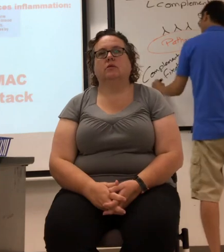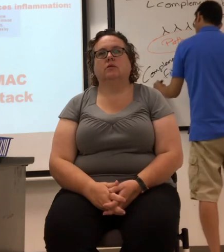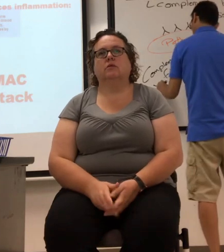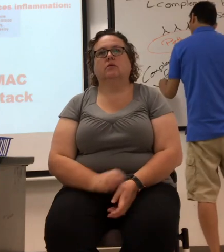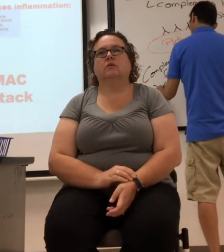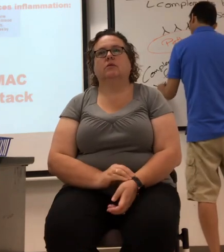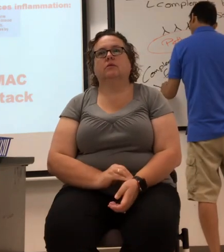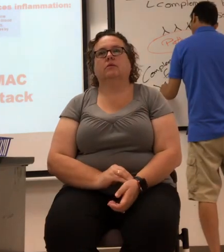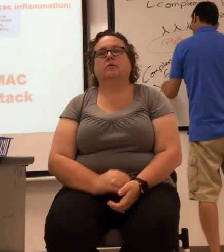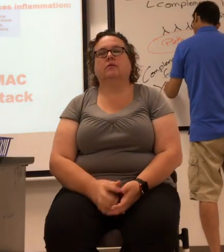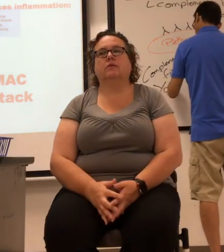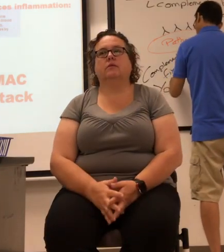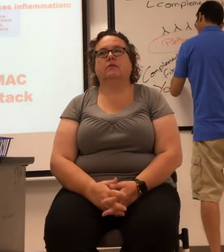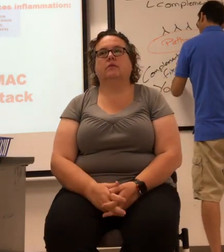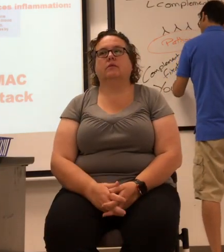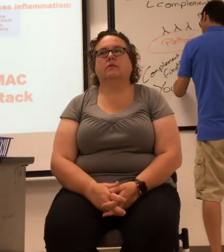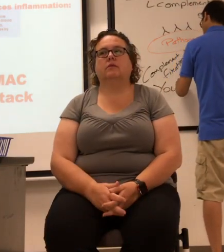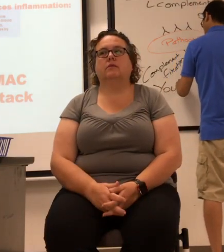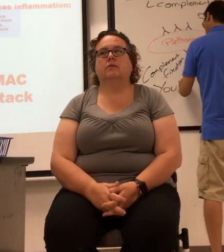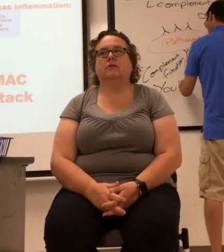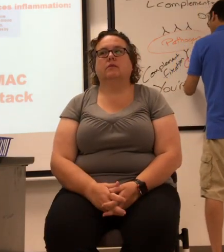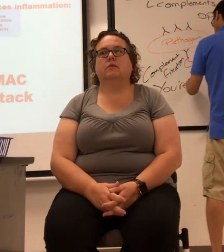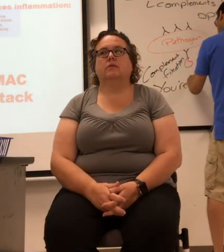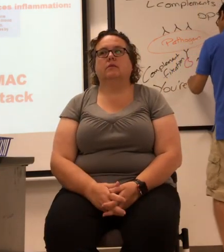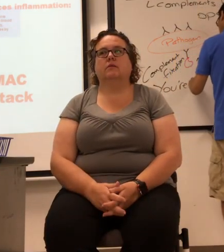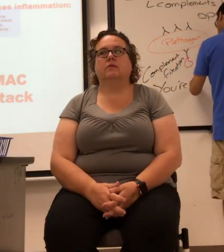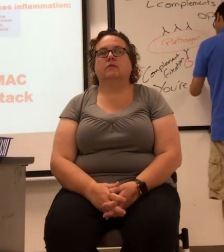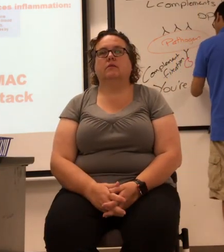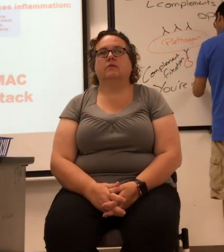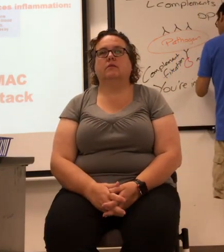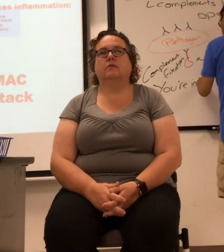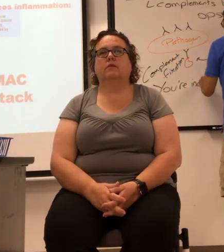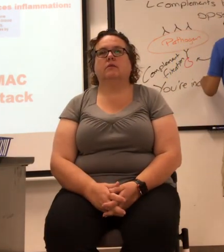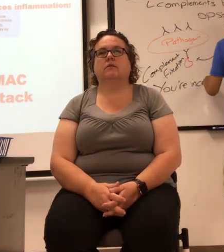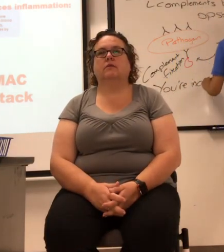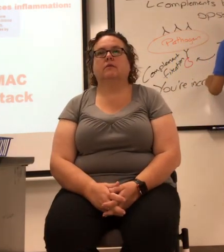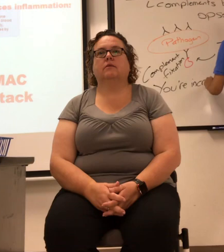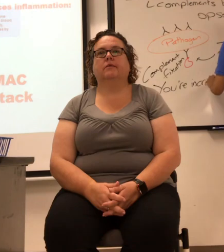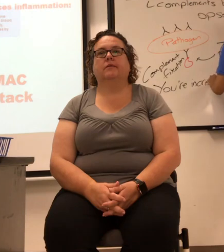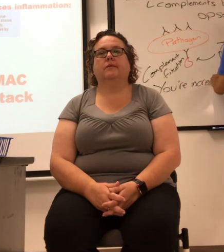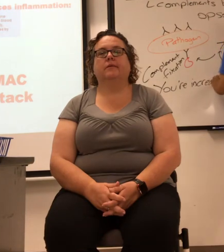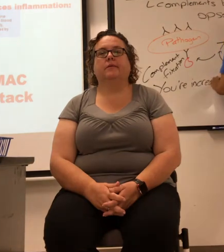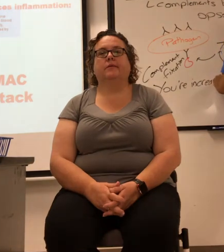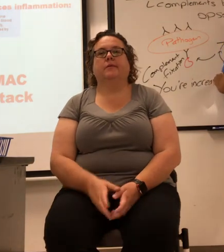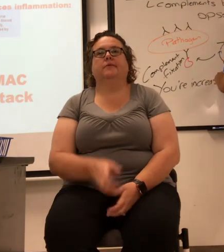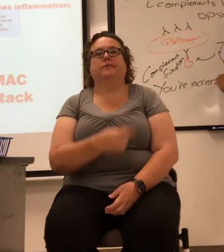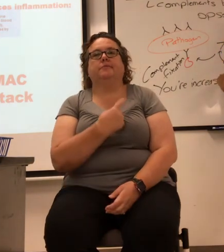You're increasing